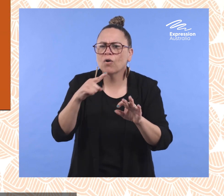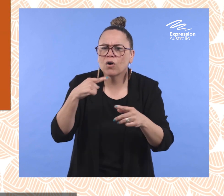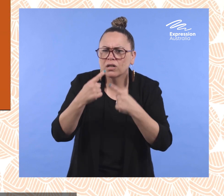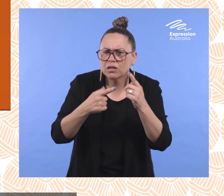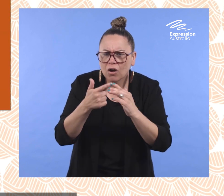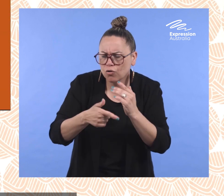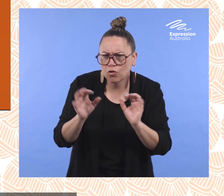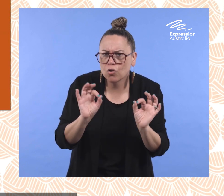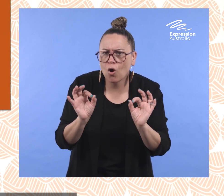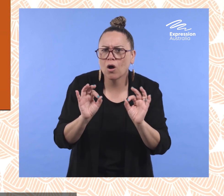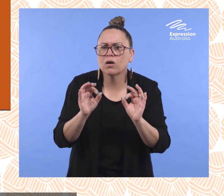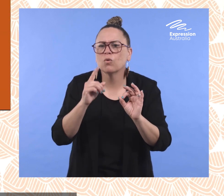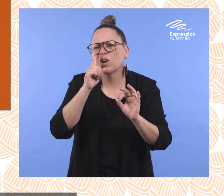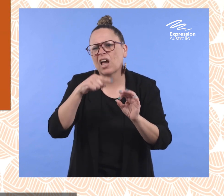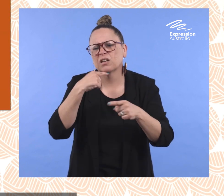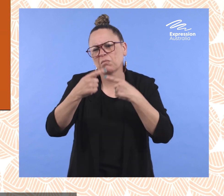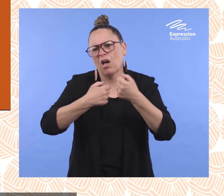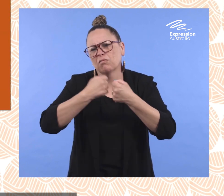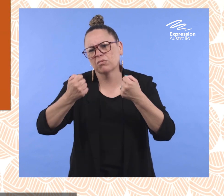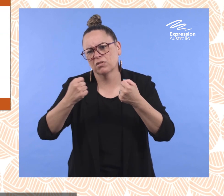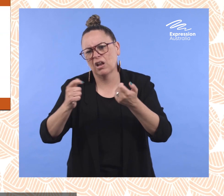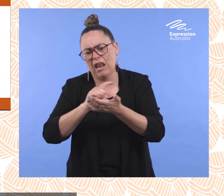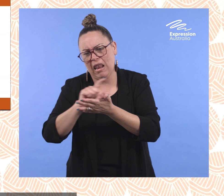we can expand on that as well.